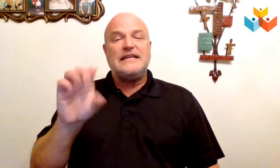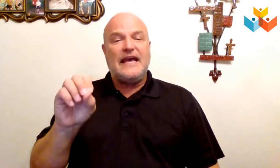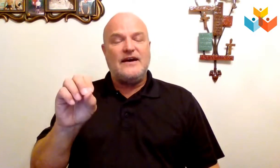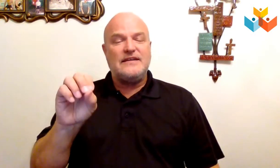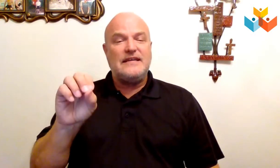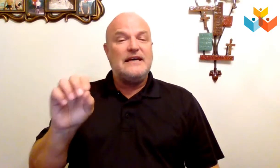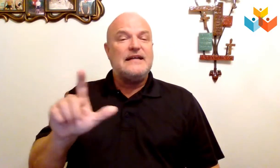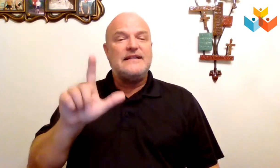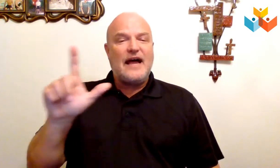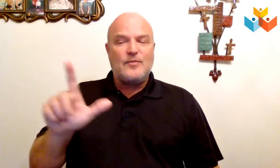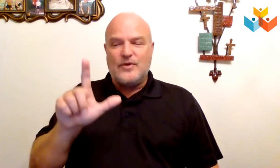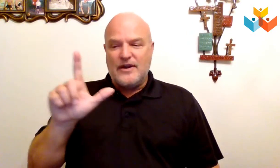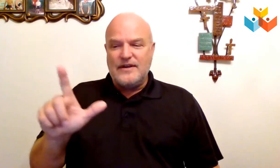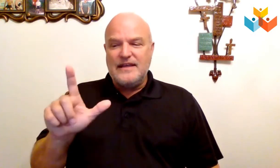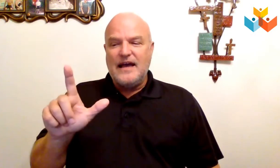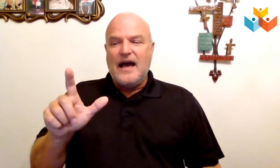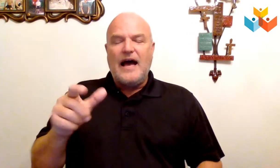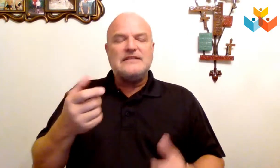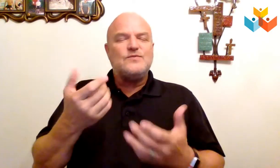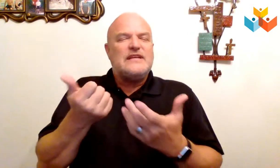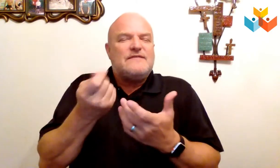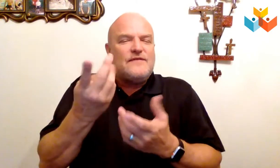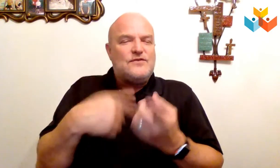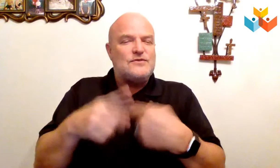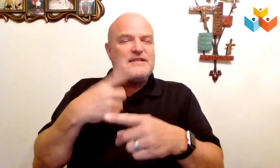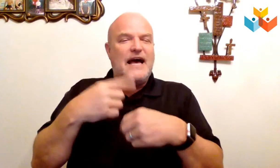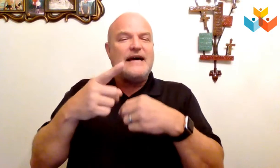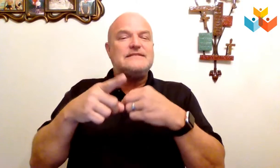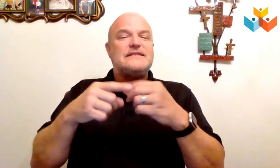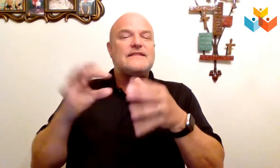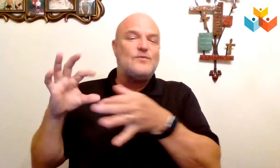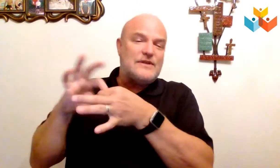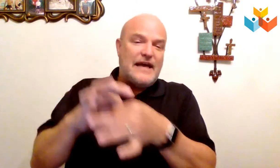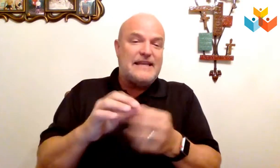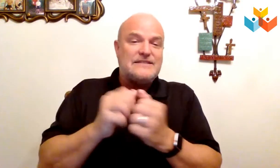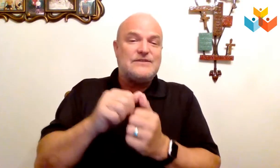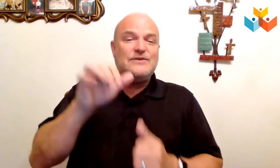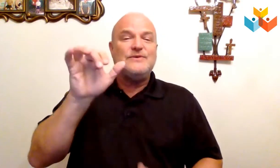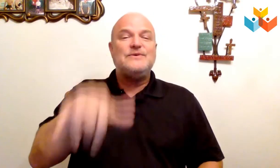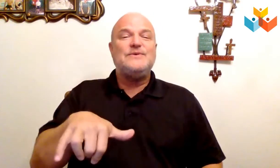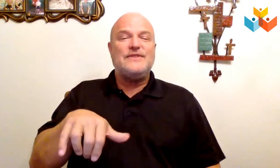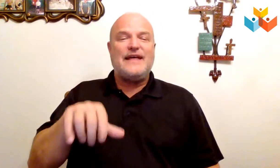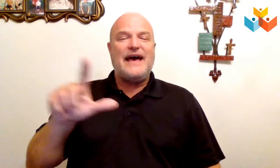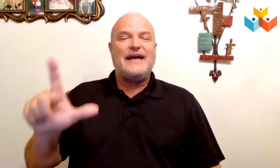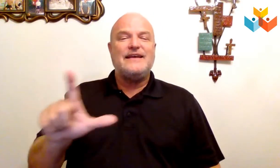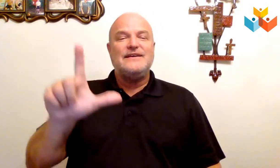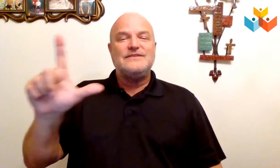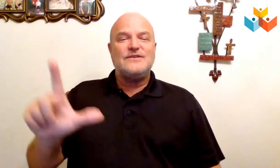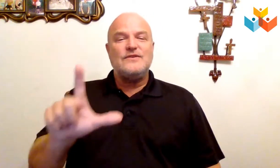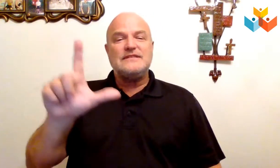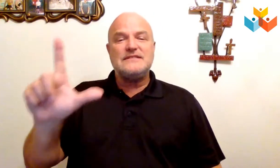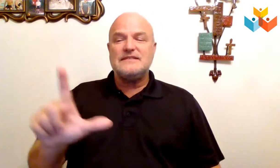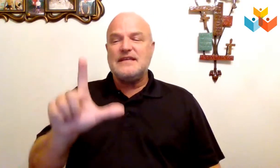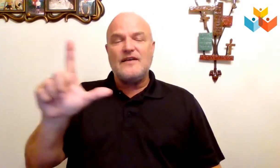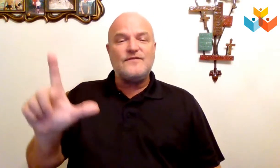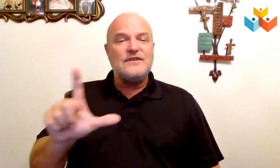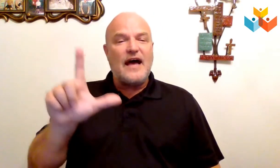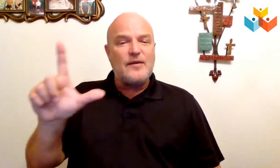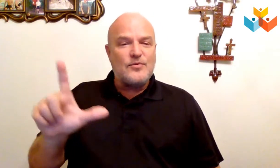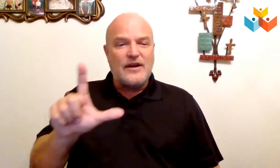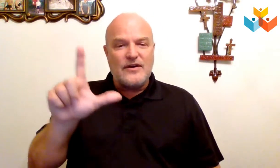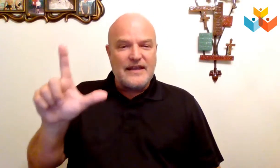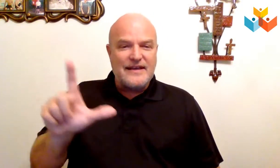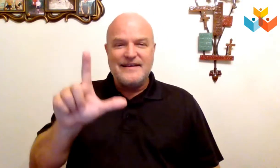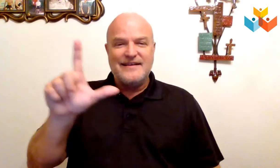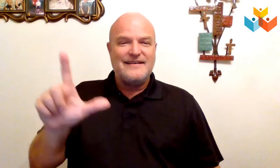here with Garland County Library, I just want to give a few signs related to that. So